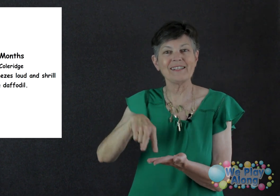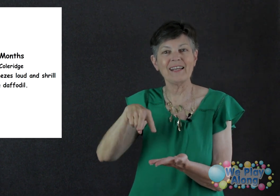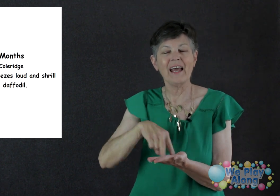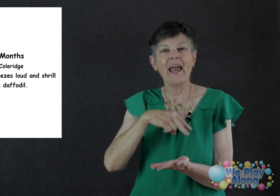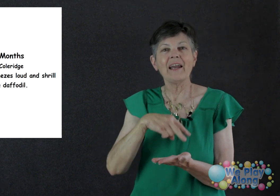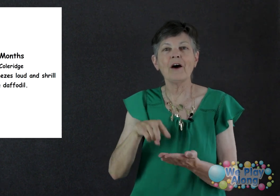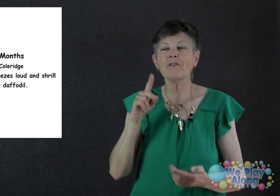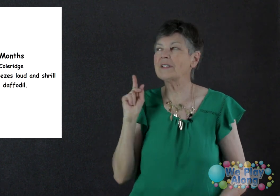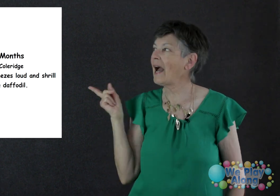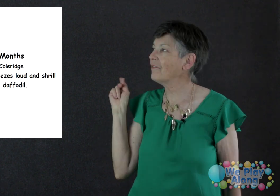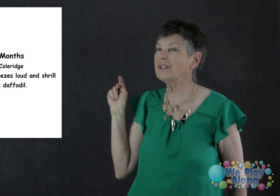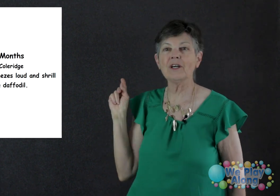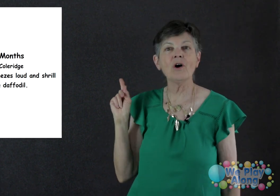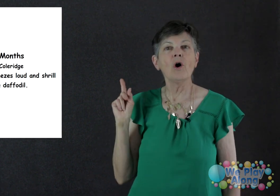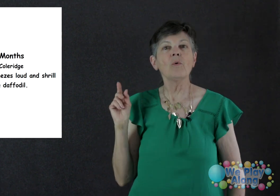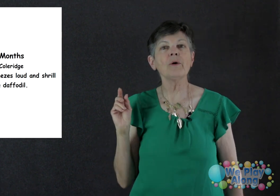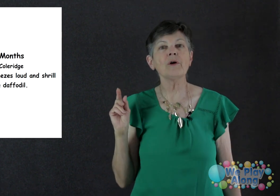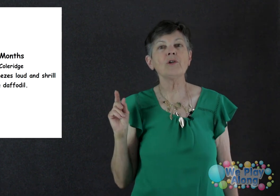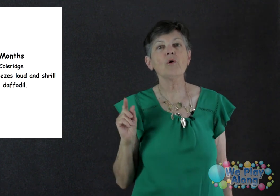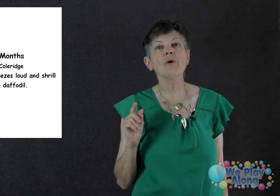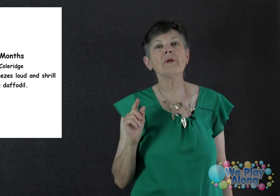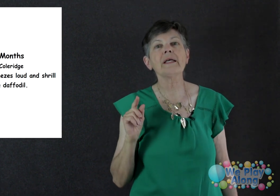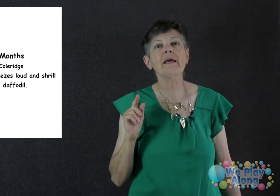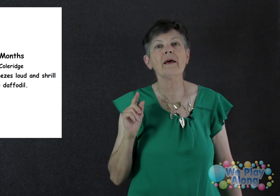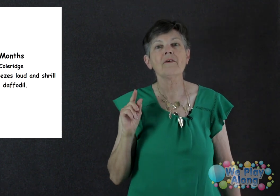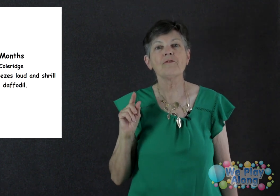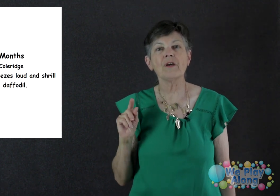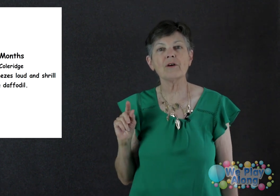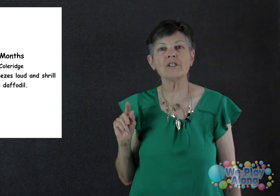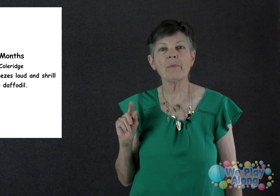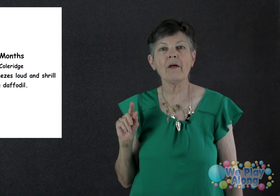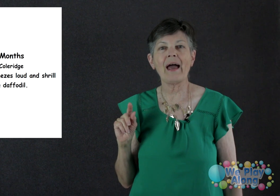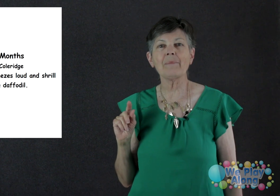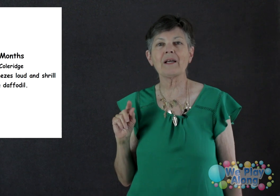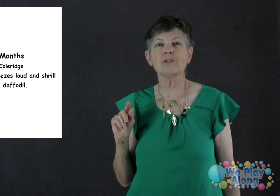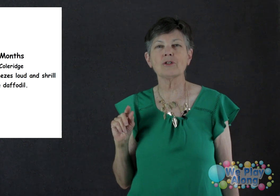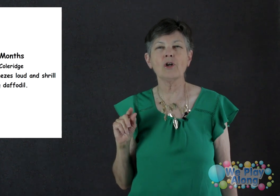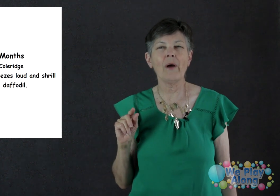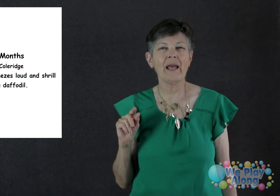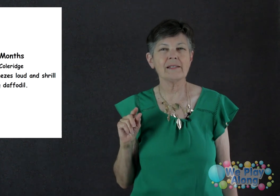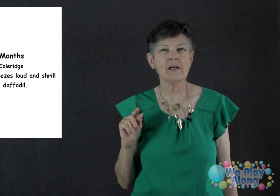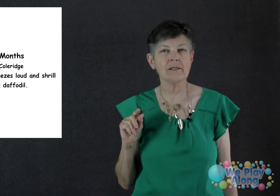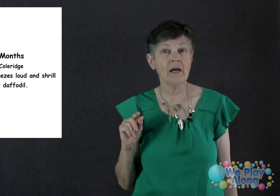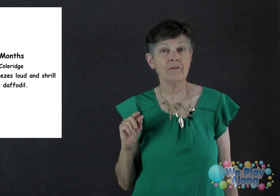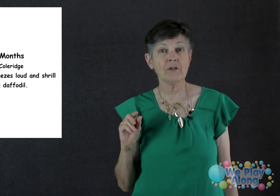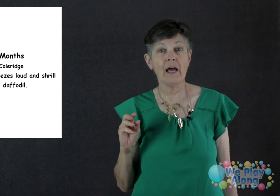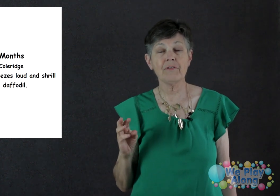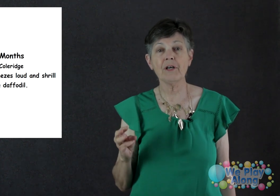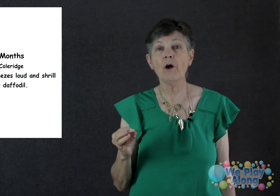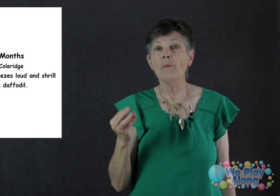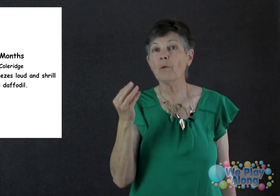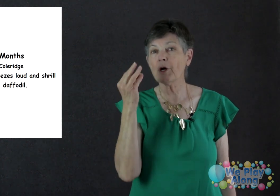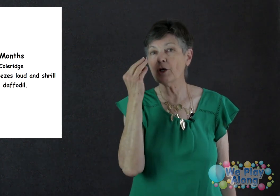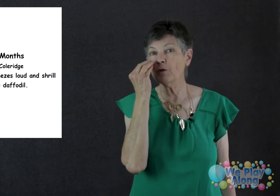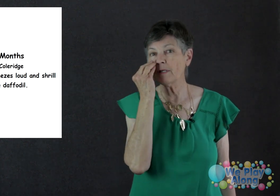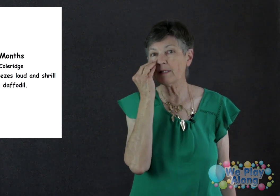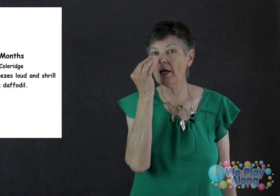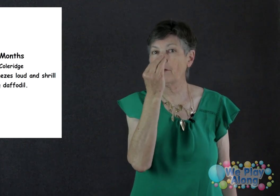dancing. Now for daffodil, we would normally finger spell that because there's no ASL sign for daffodil. But we're going to use the sign